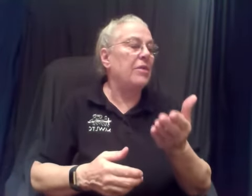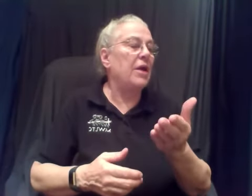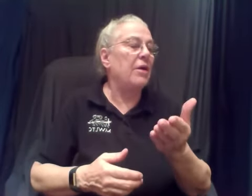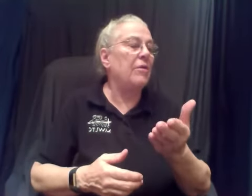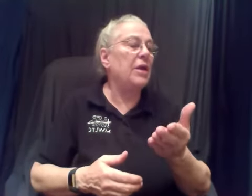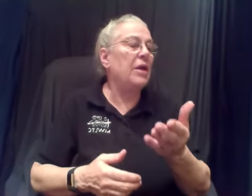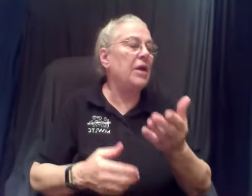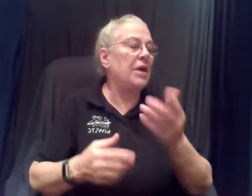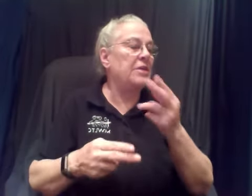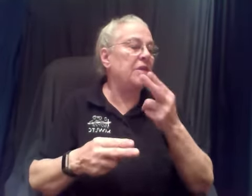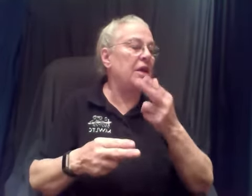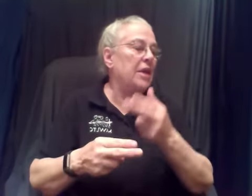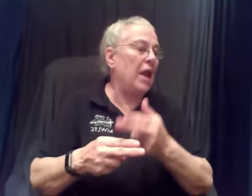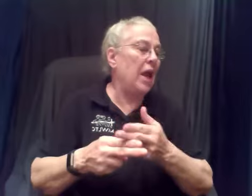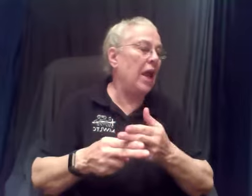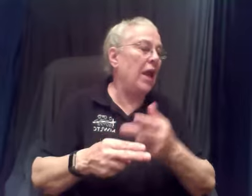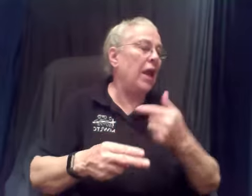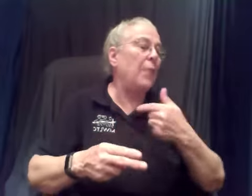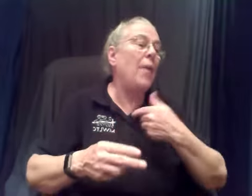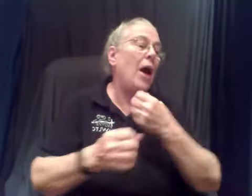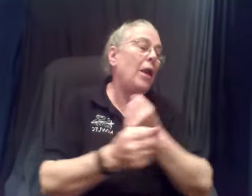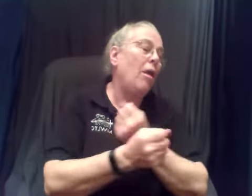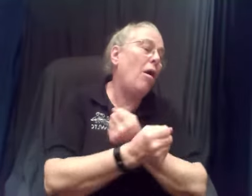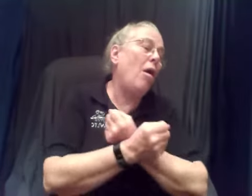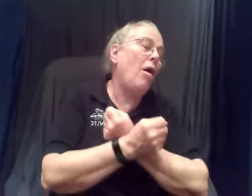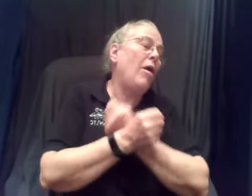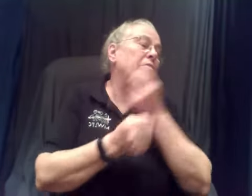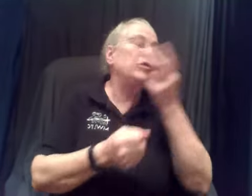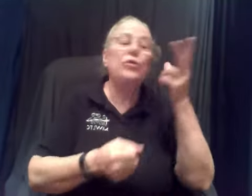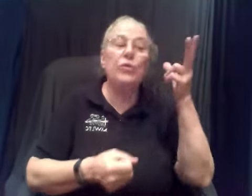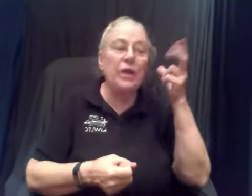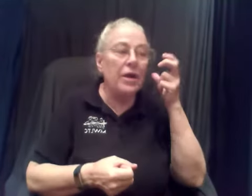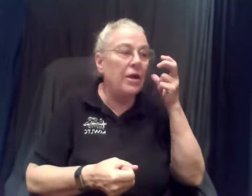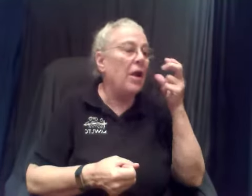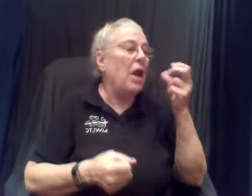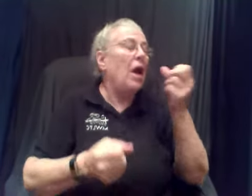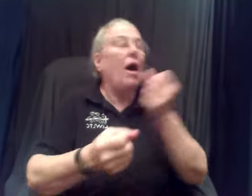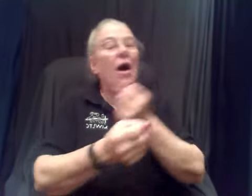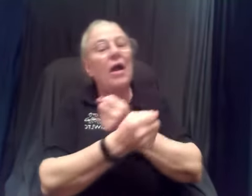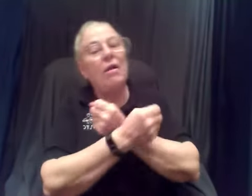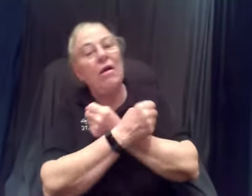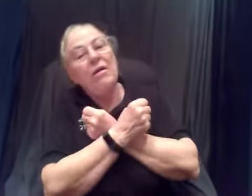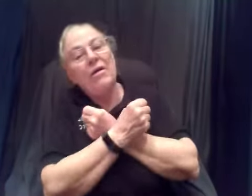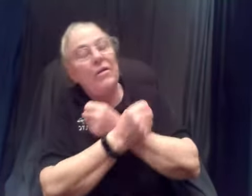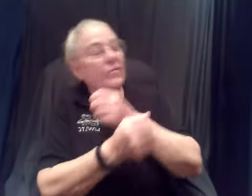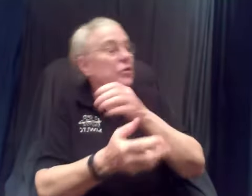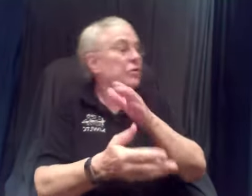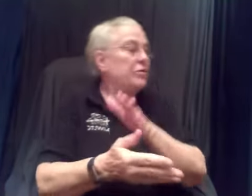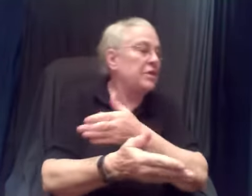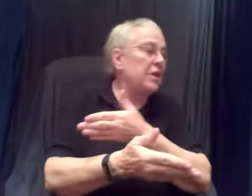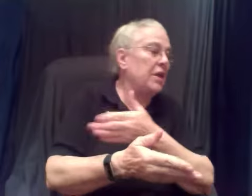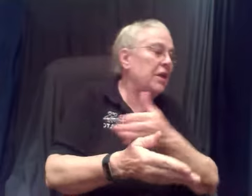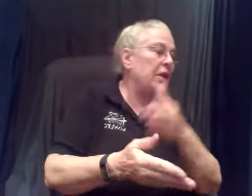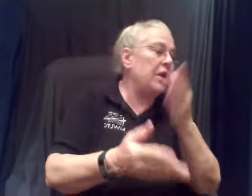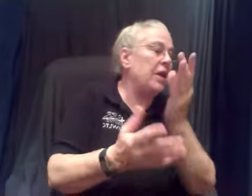There is a name I love to hear. I love to sing its